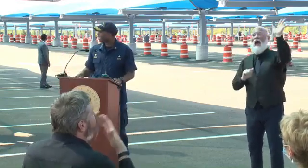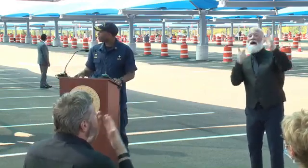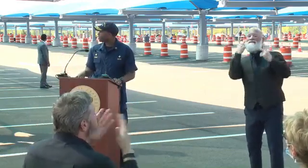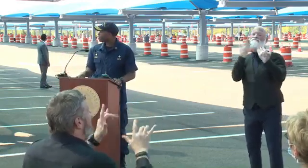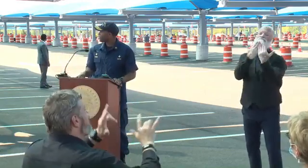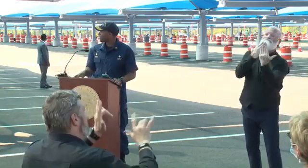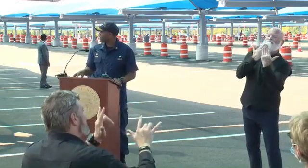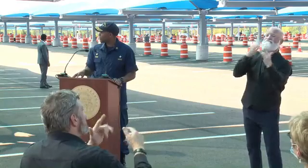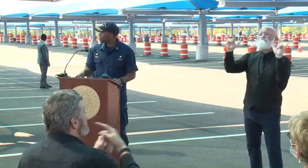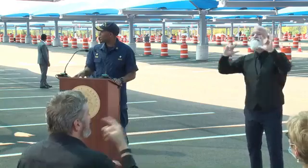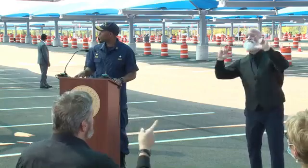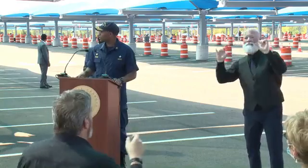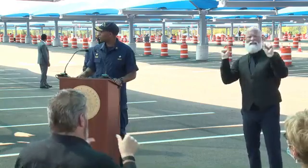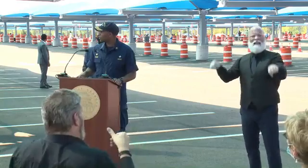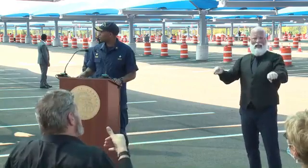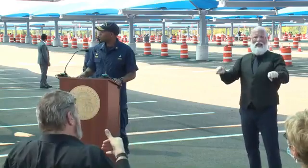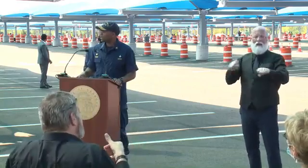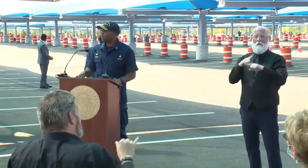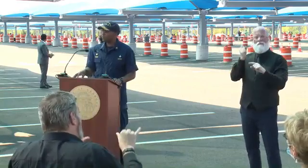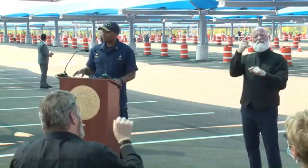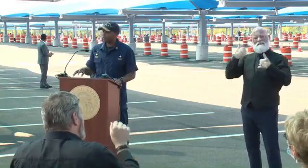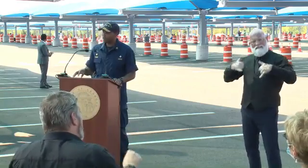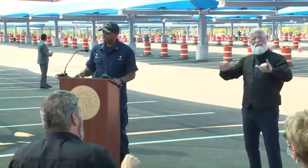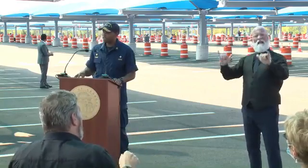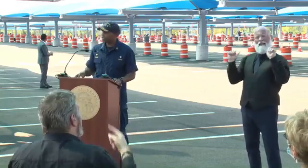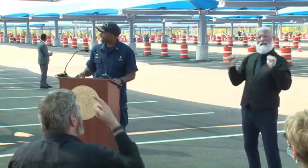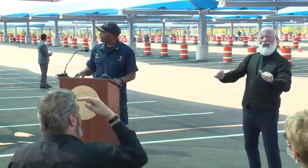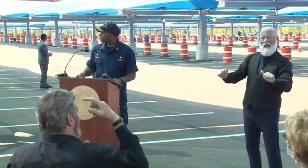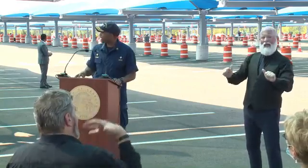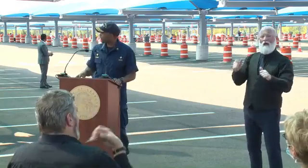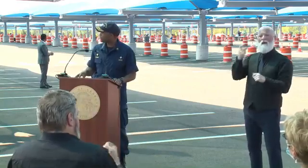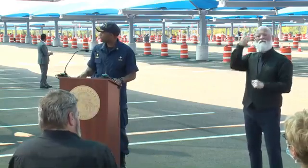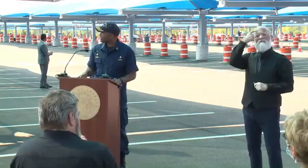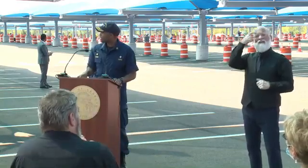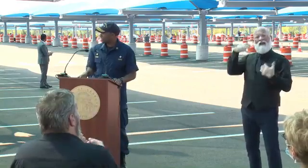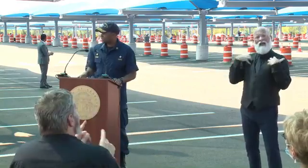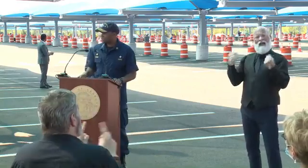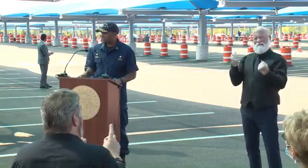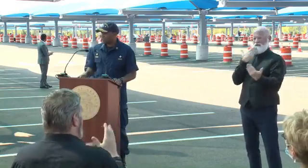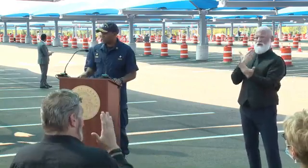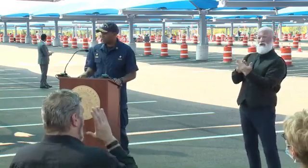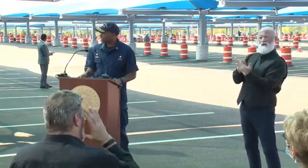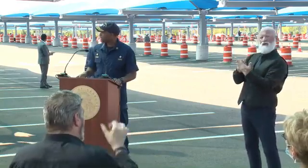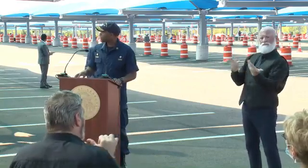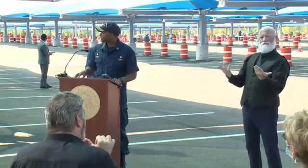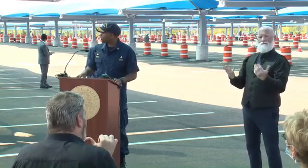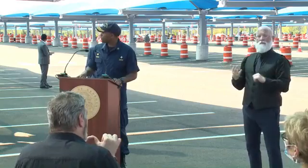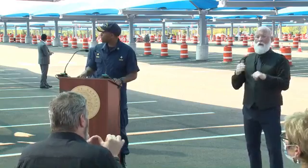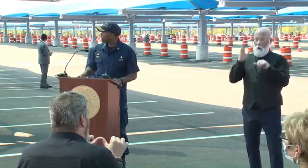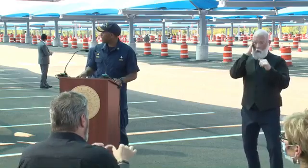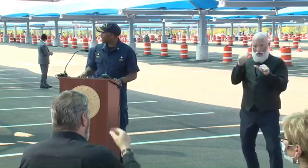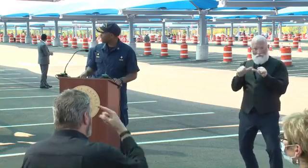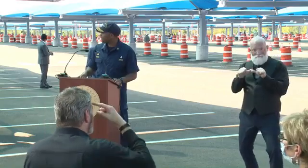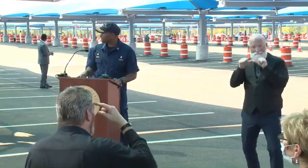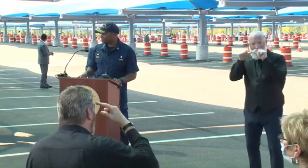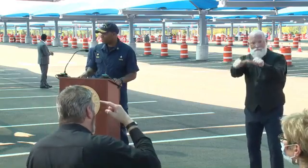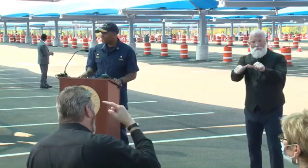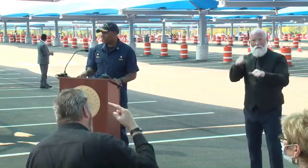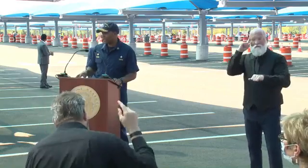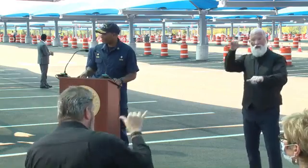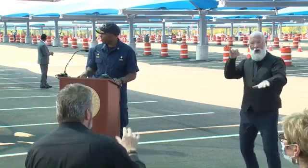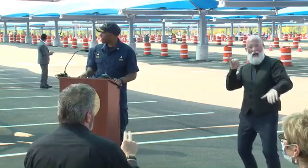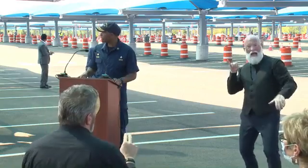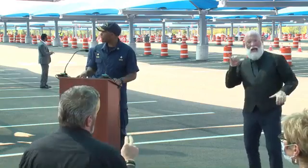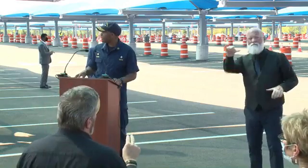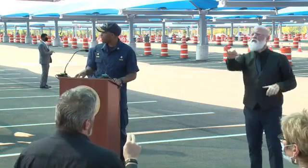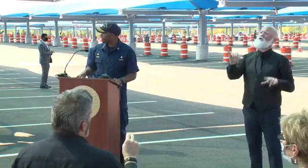the interaction and the mental health issues. But I want people to know this is not forever. This is to get us through to the development